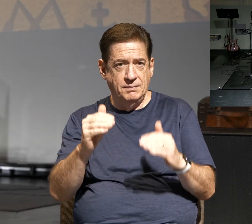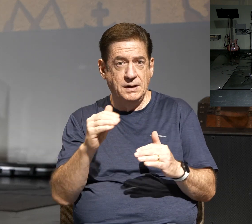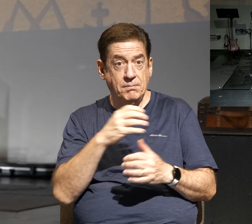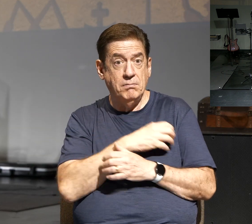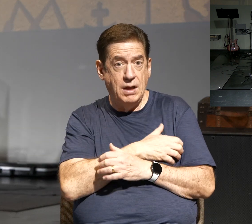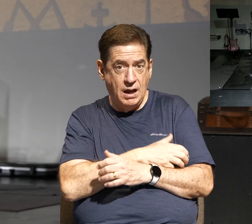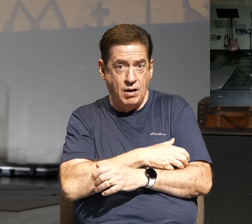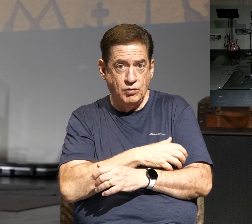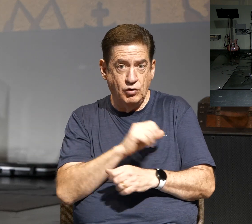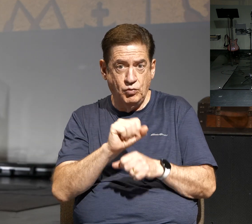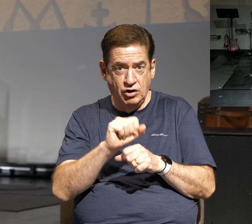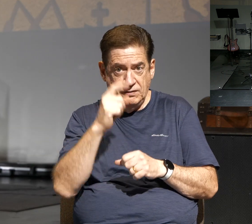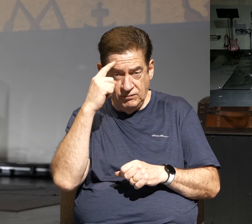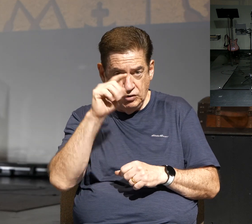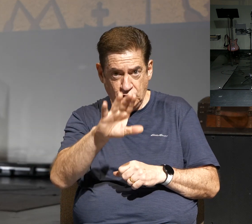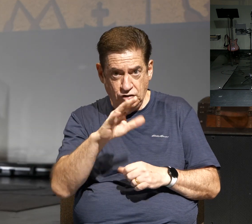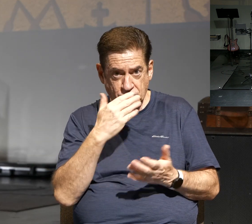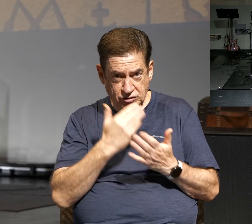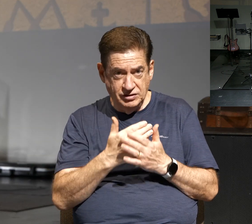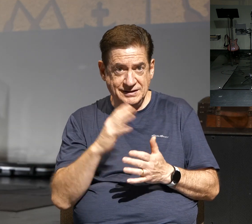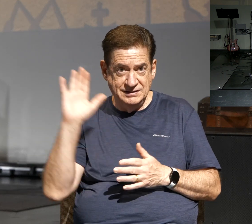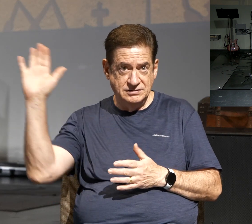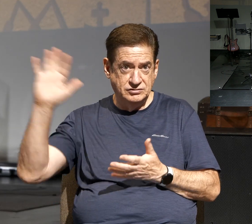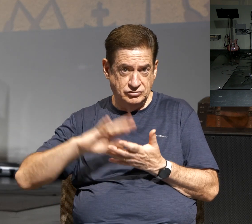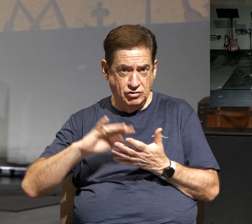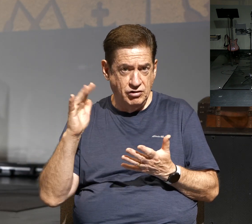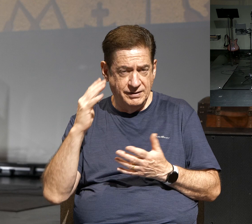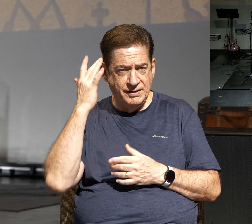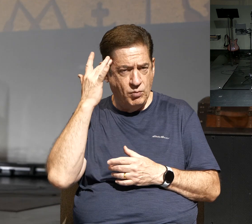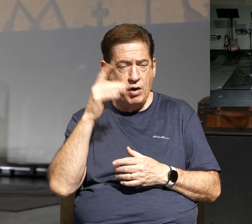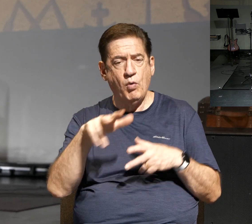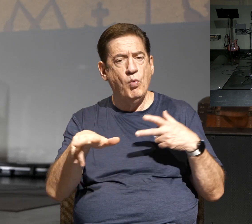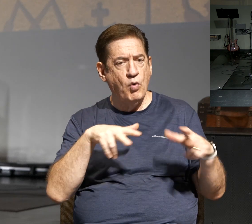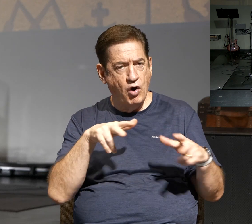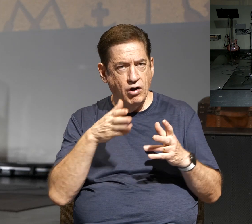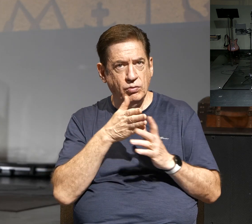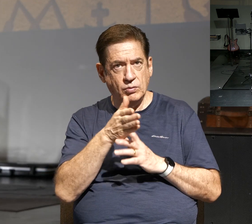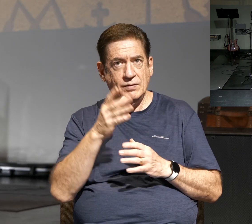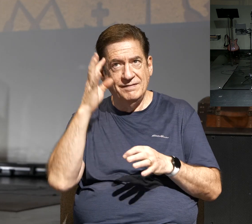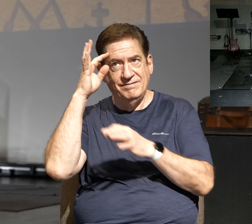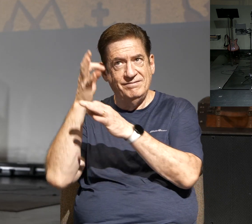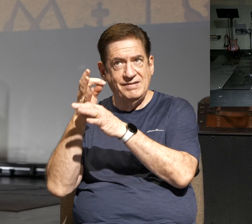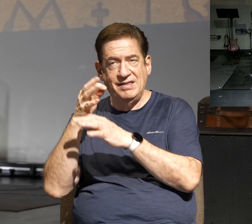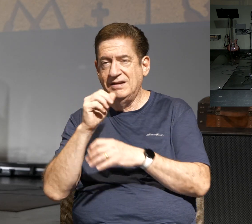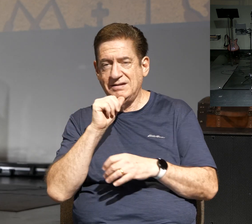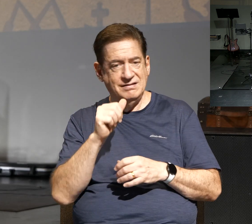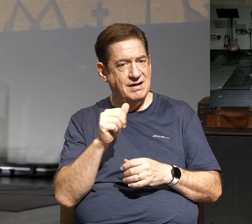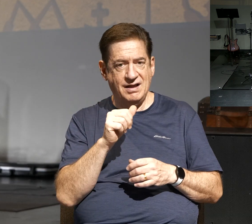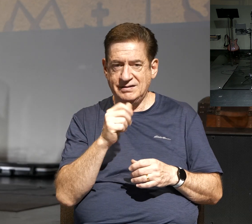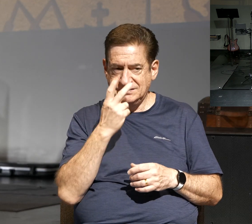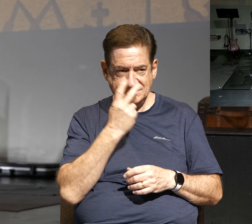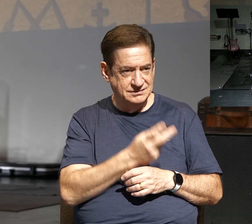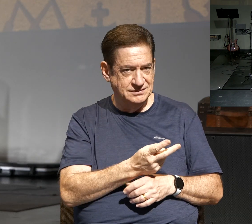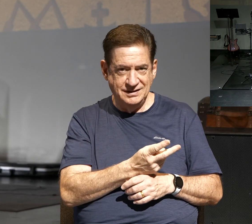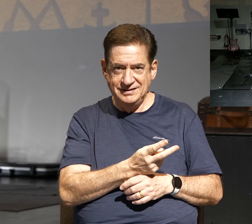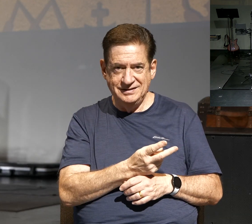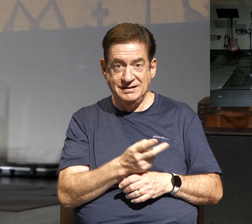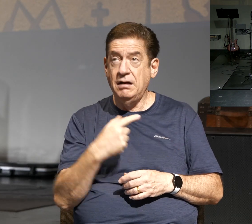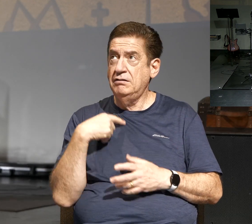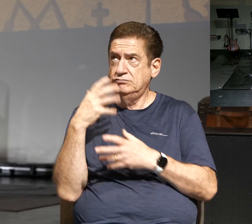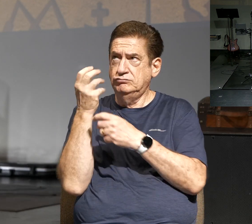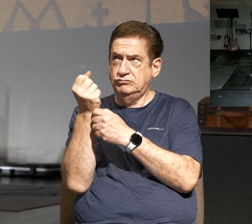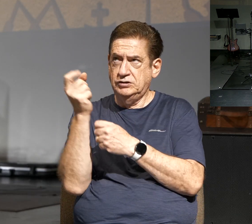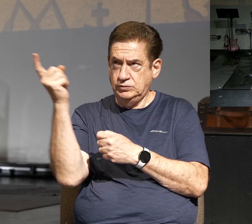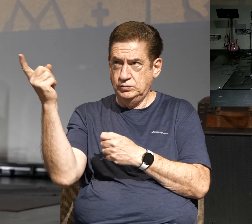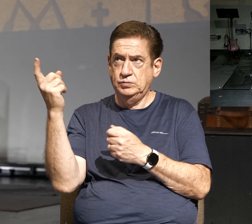glory. That's what he's wanting us to learn, to walk by faith, not by sight. God, it's in your hands. I'm trusting you. You're going to make a way for